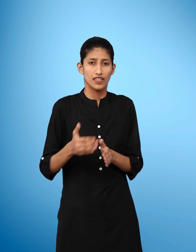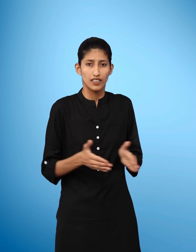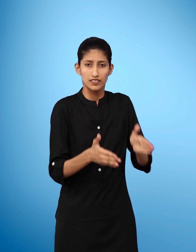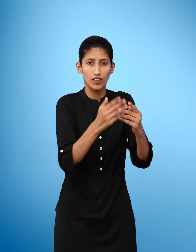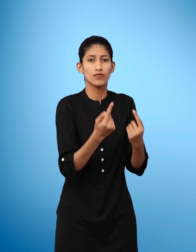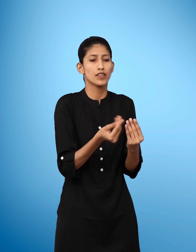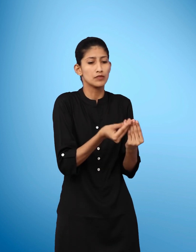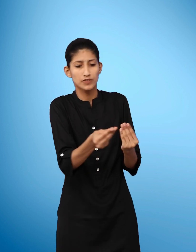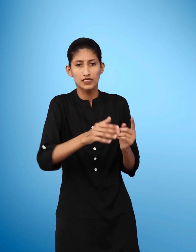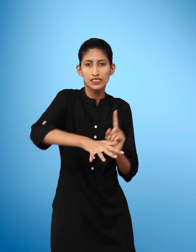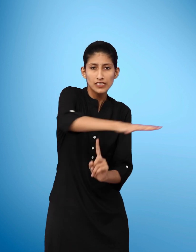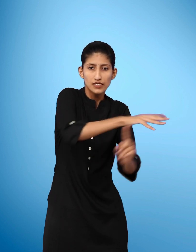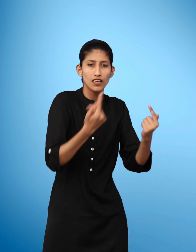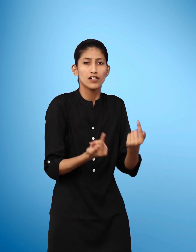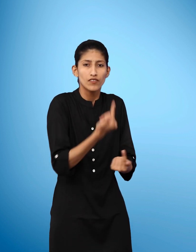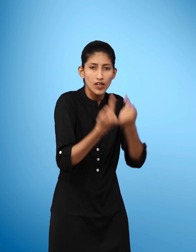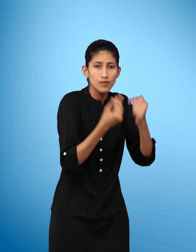and corals from the eastern oceans.